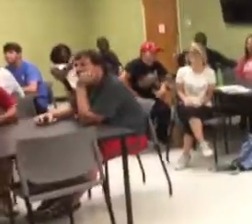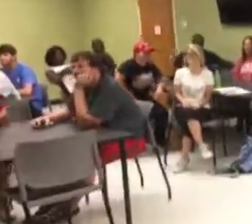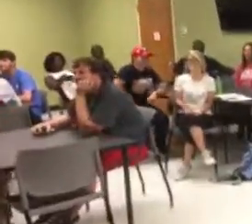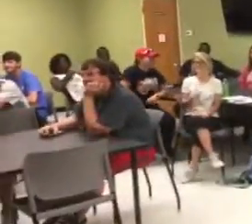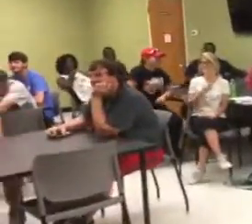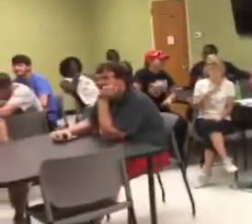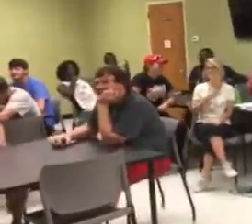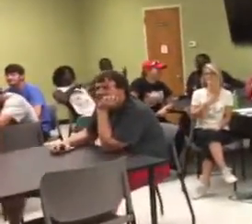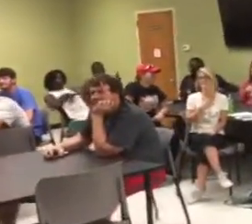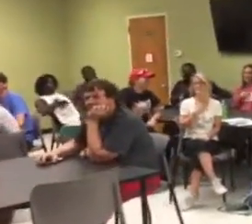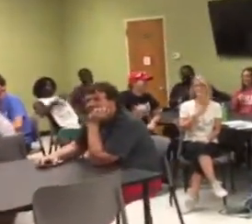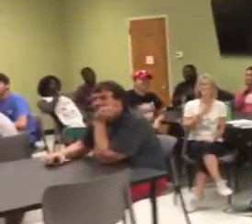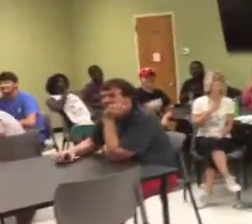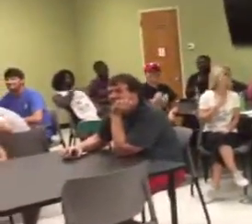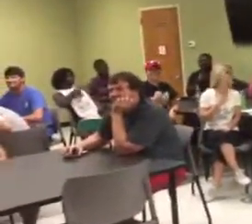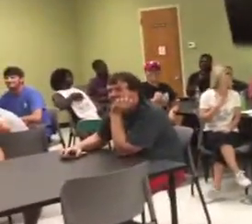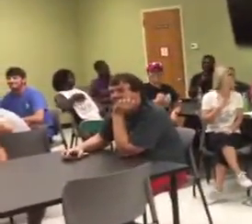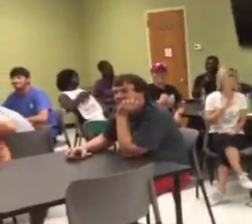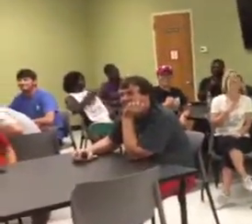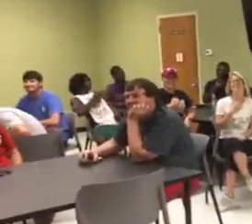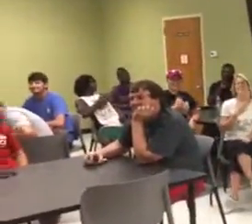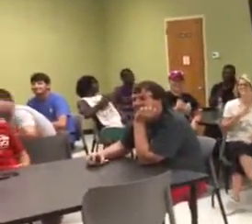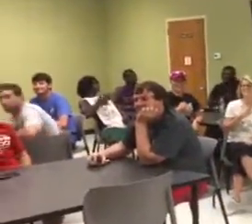Because I have a feeling that'll be a good, a lot.